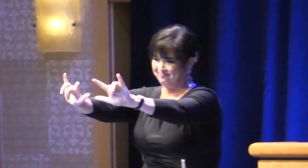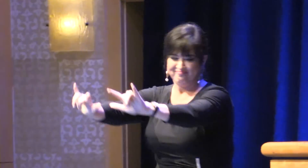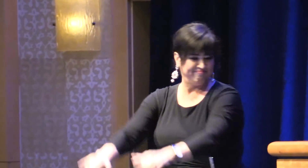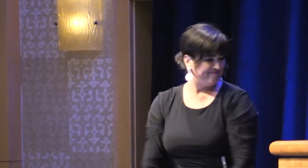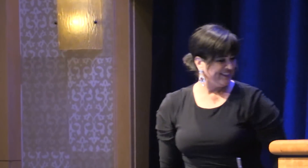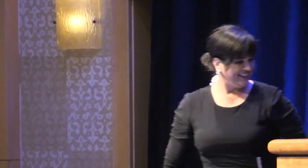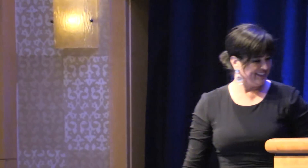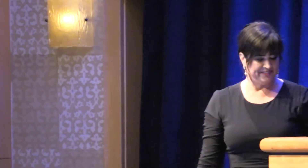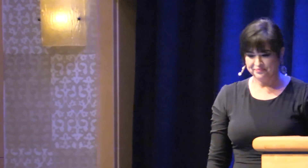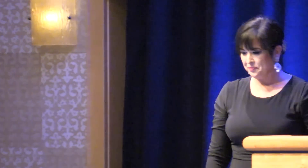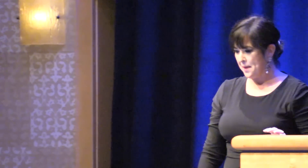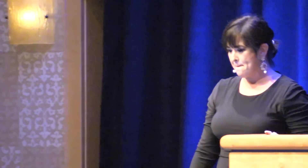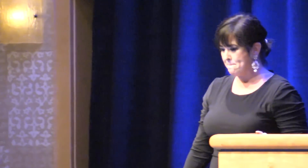We love you.